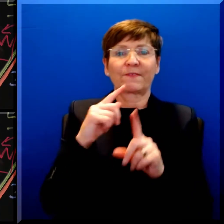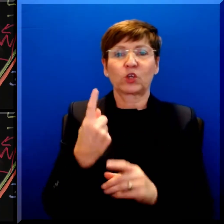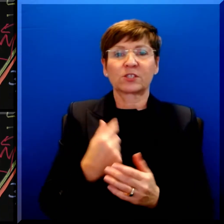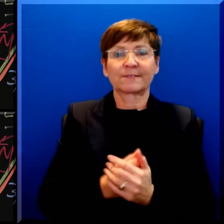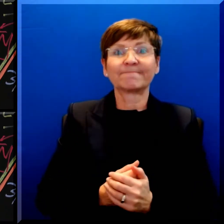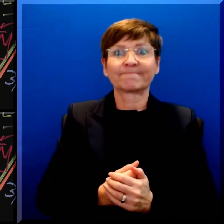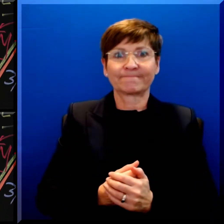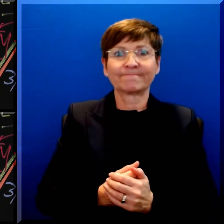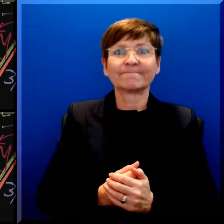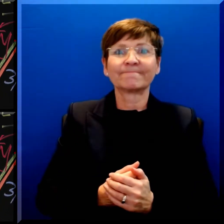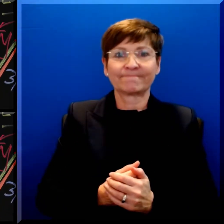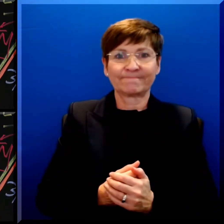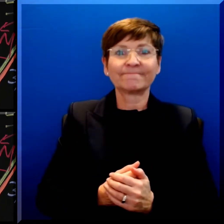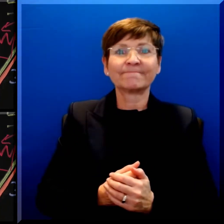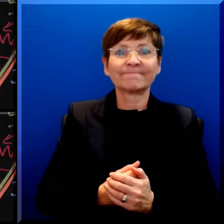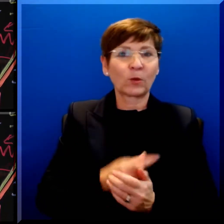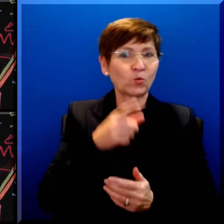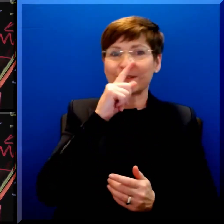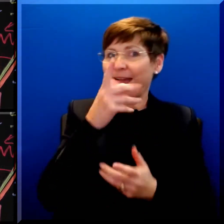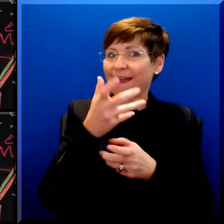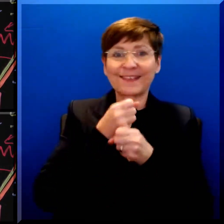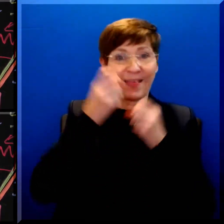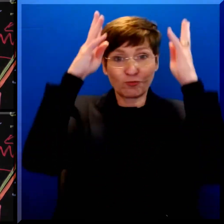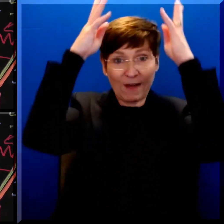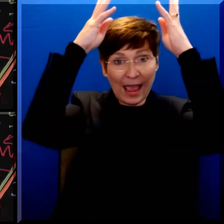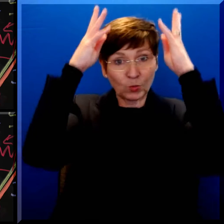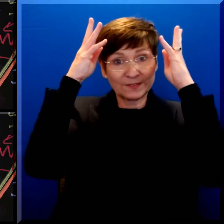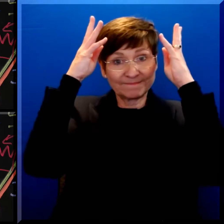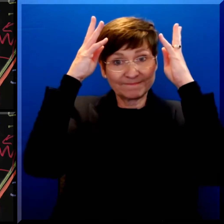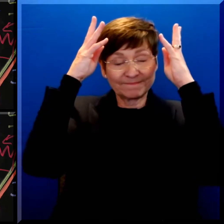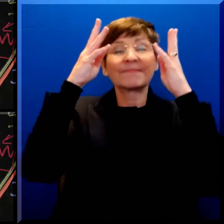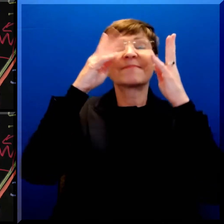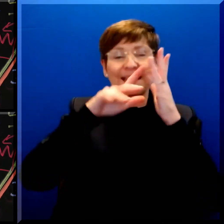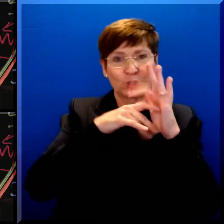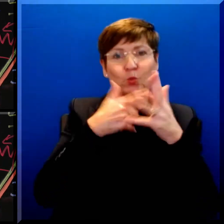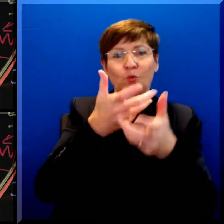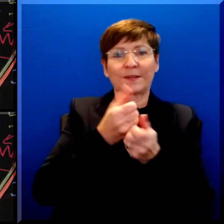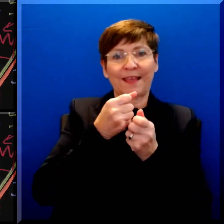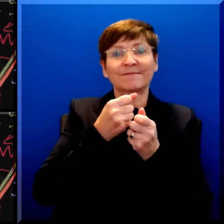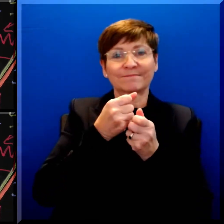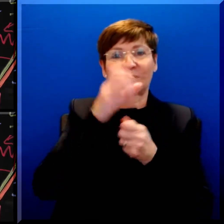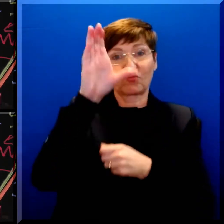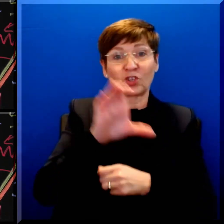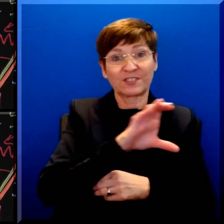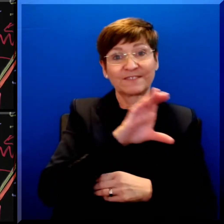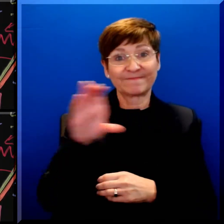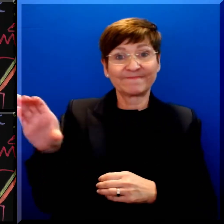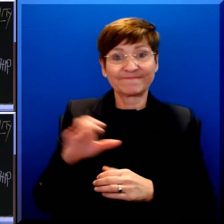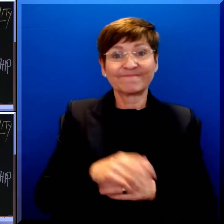cross. That's what the story of Jesus, his journey, we're following him in his footsteps. We're followers of Christ. That's your